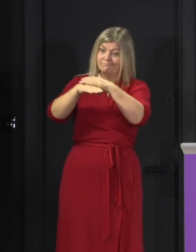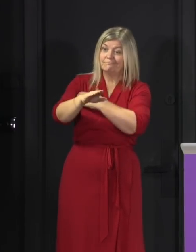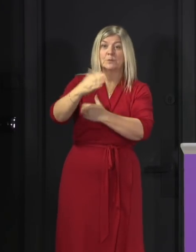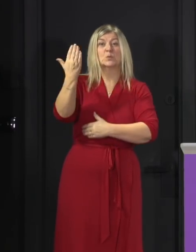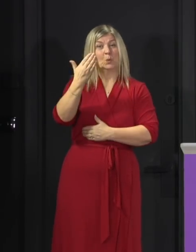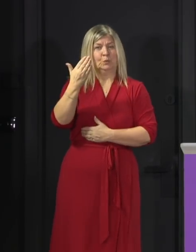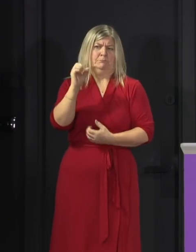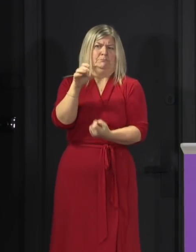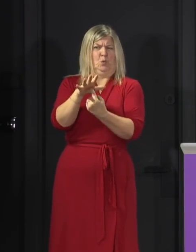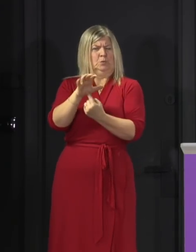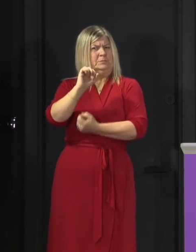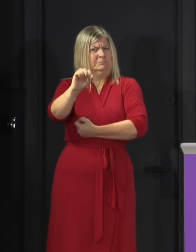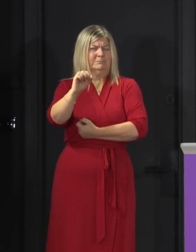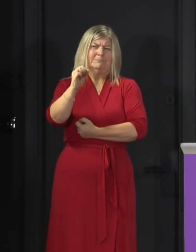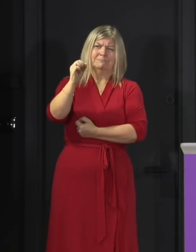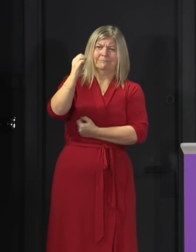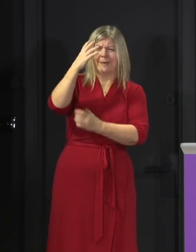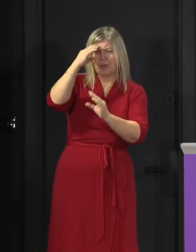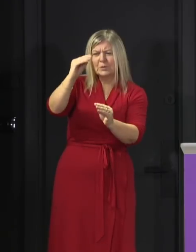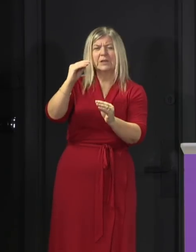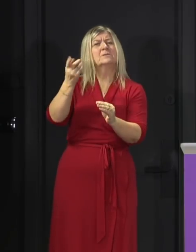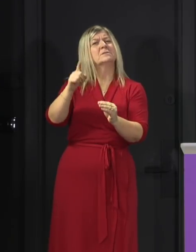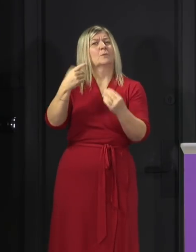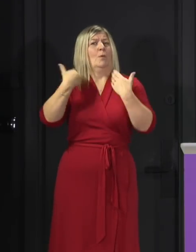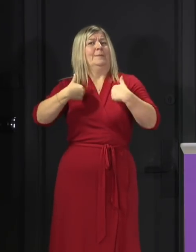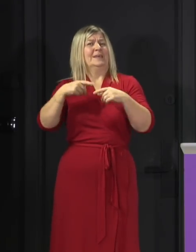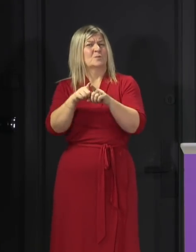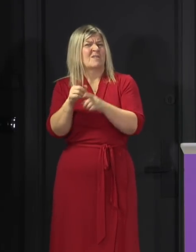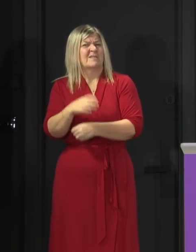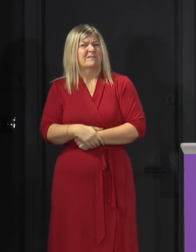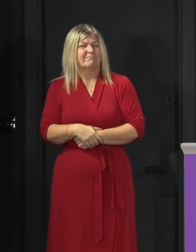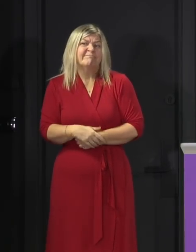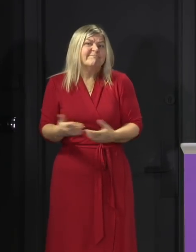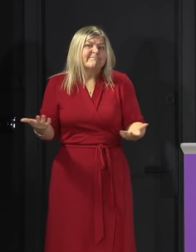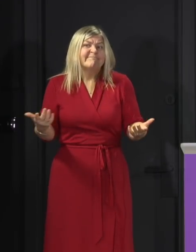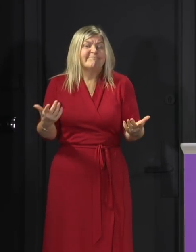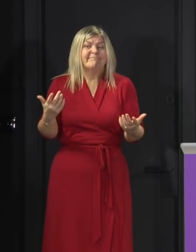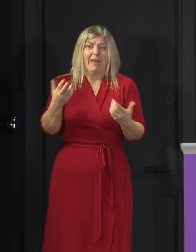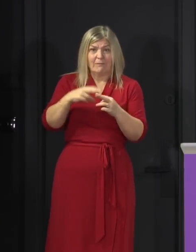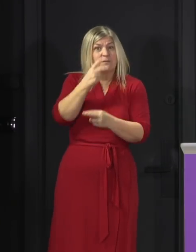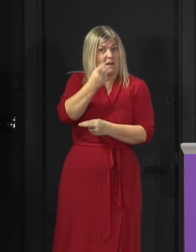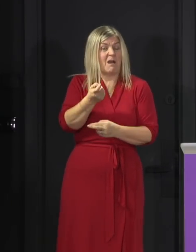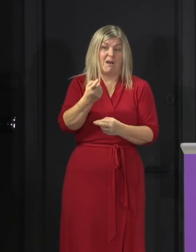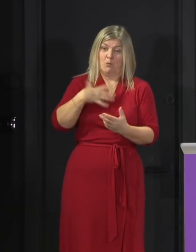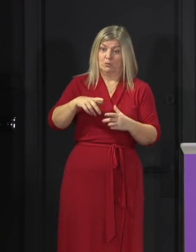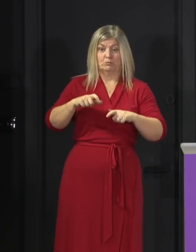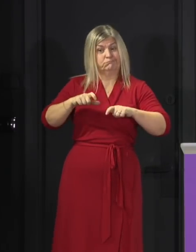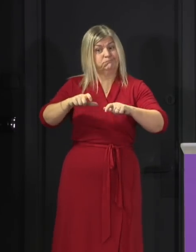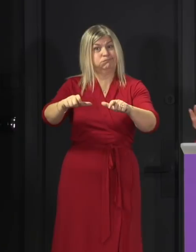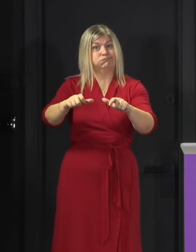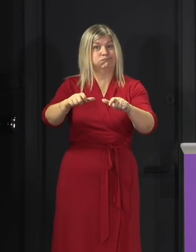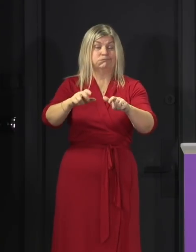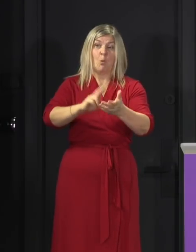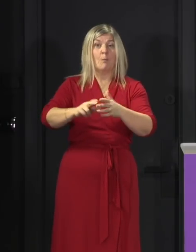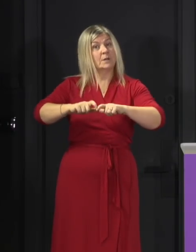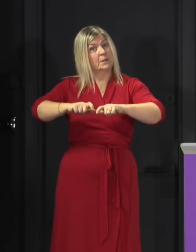essential to their education and their well-being, and so as far as it is possible to do that, we want to maintain that.